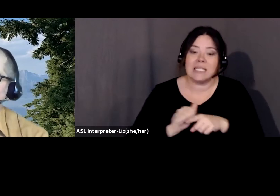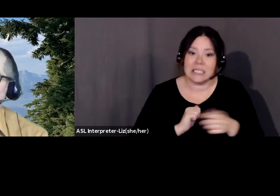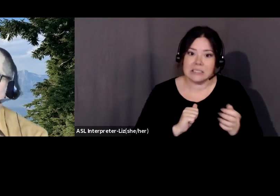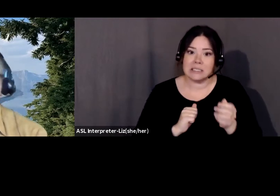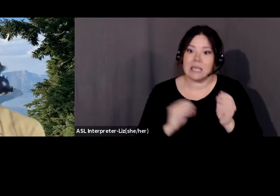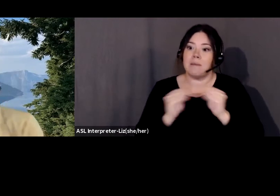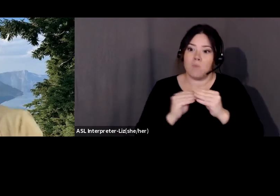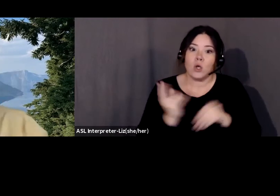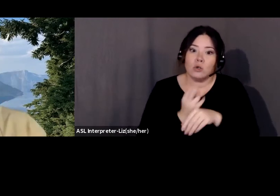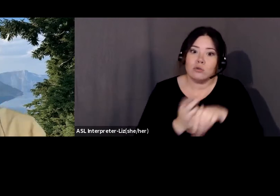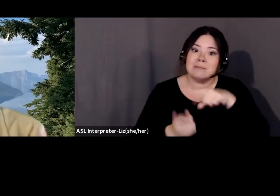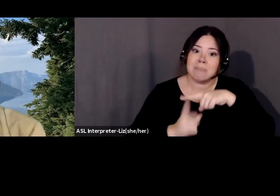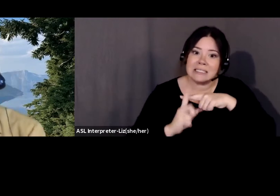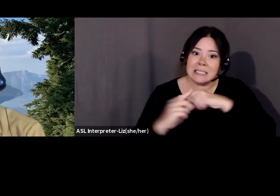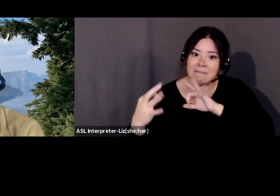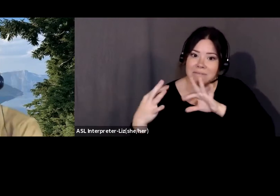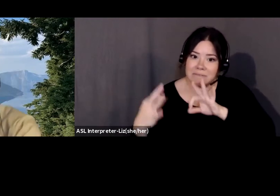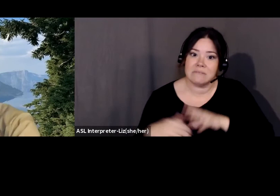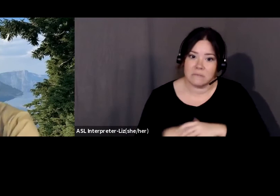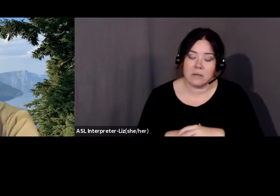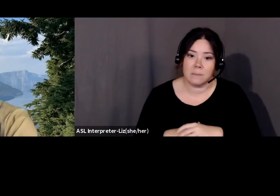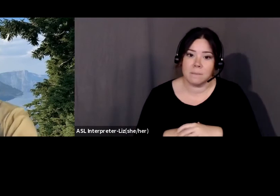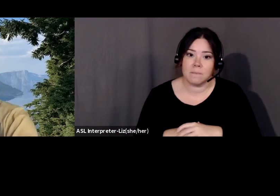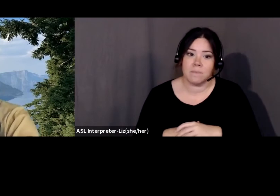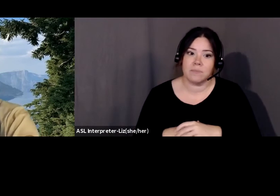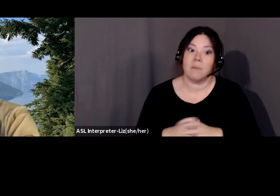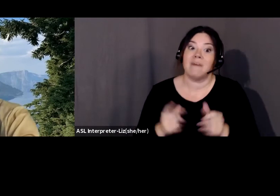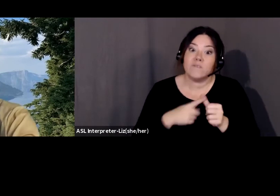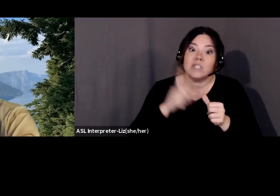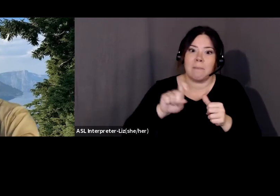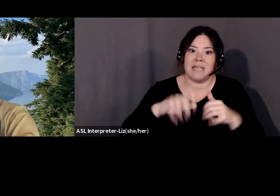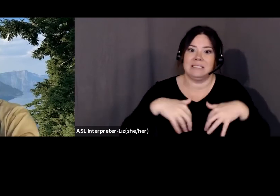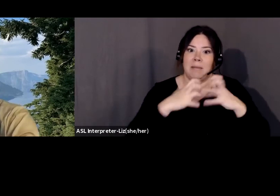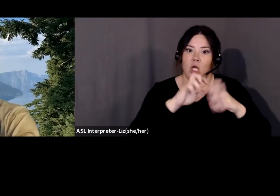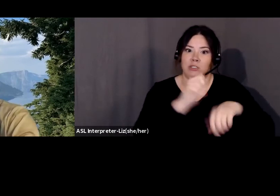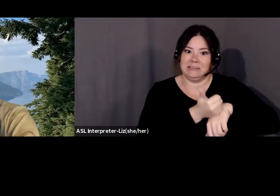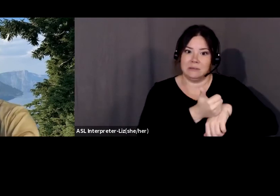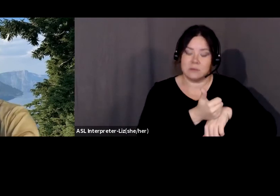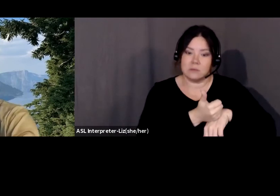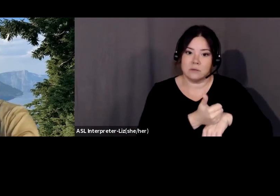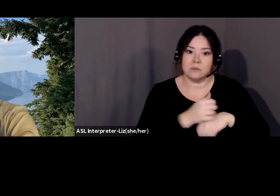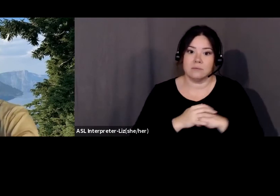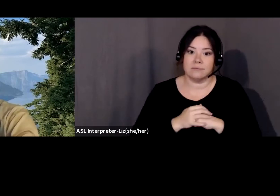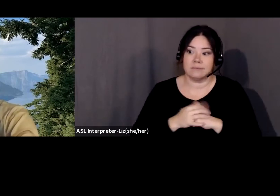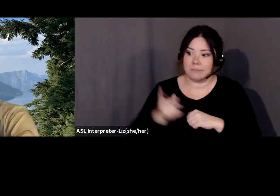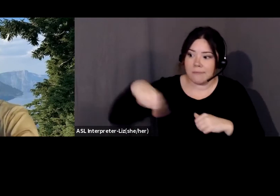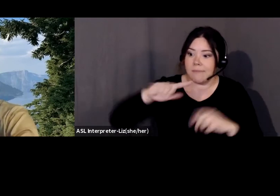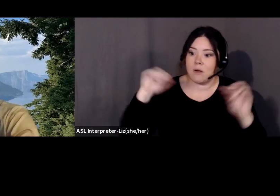positive way. But it starts with building them and building them and agreeing upon